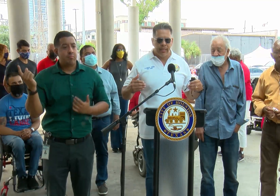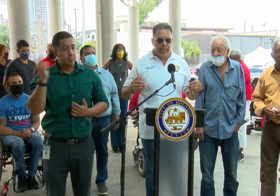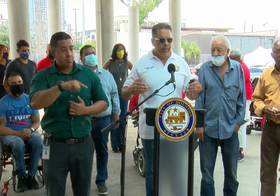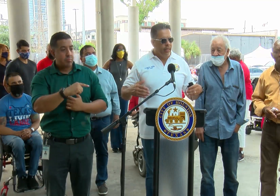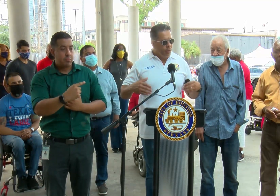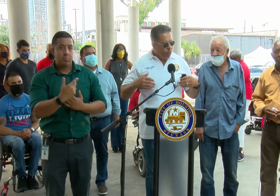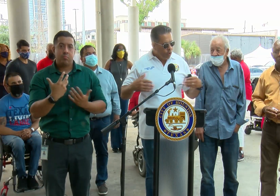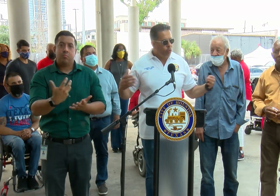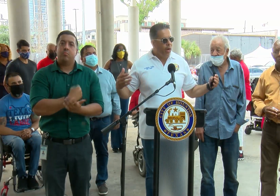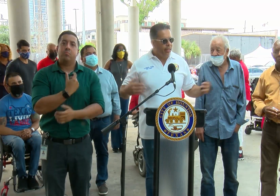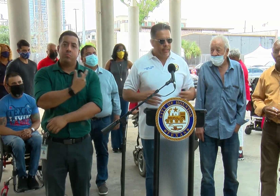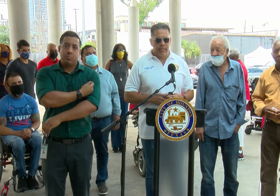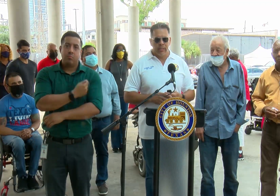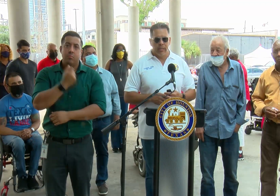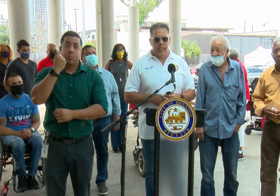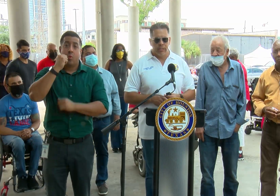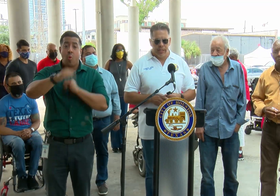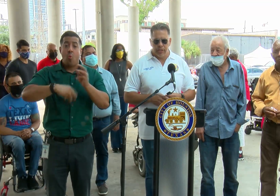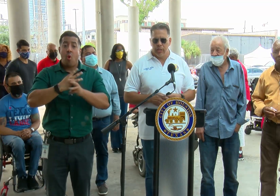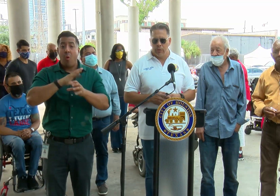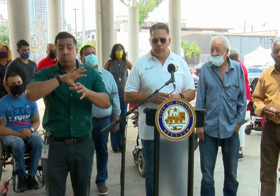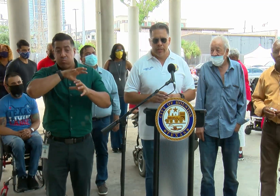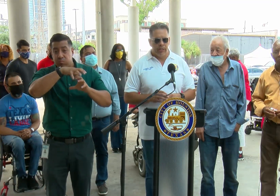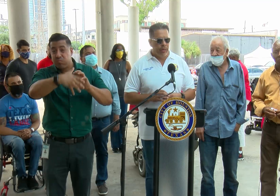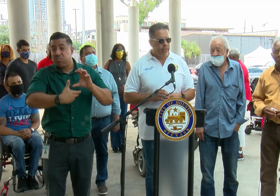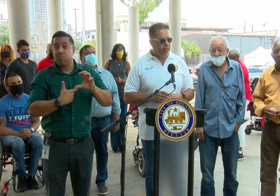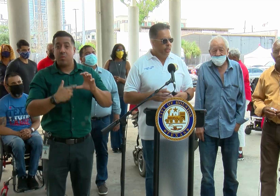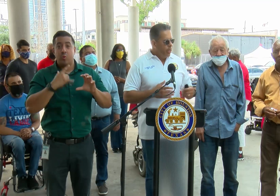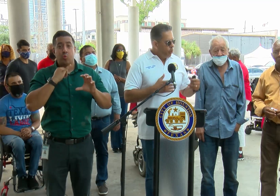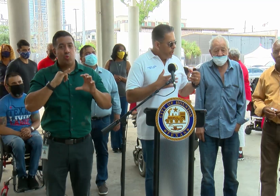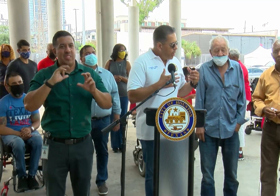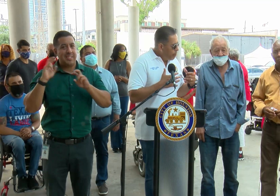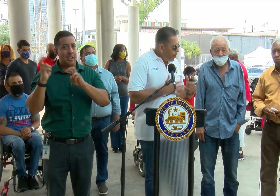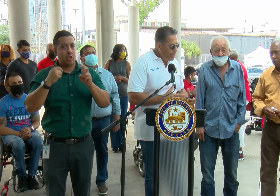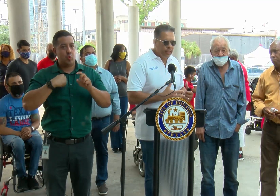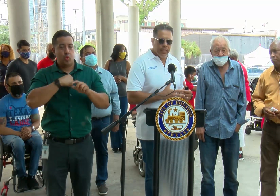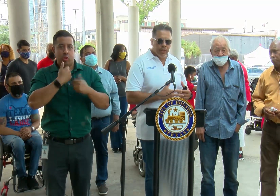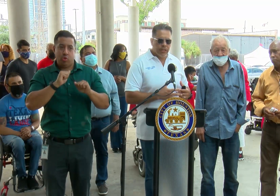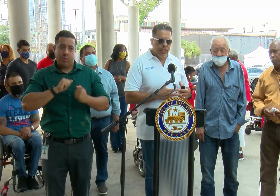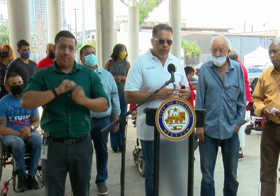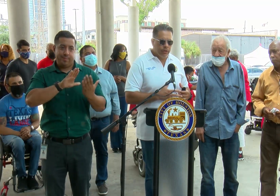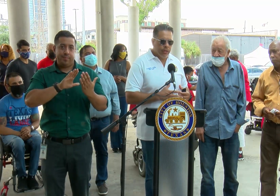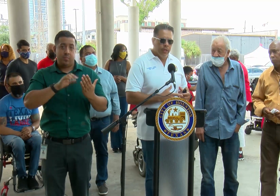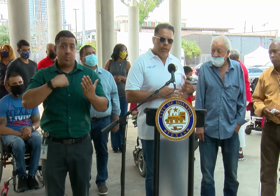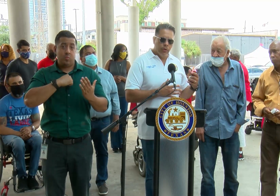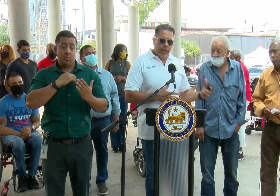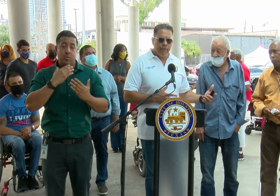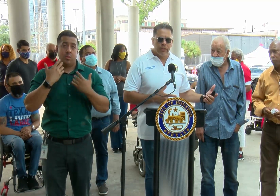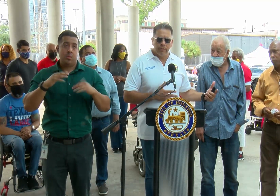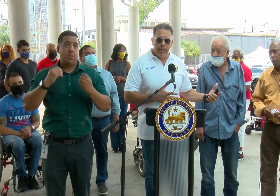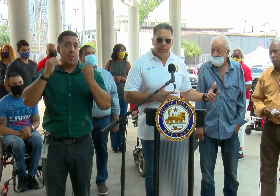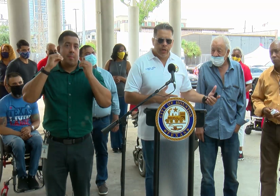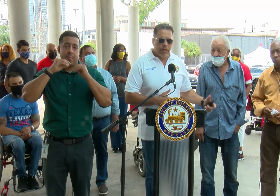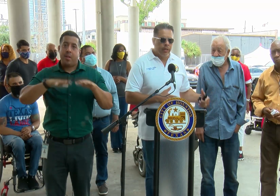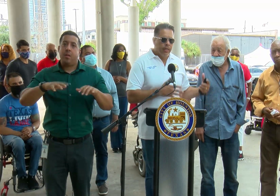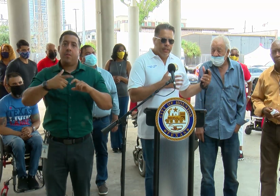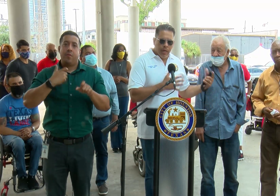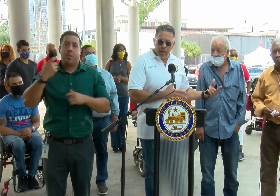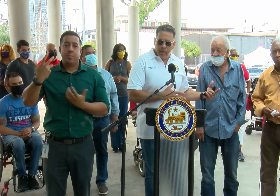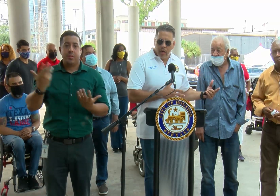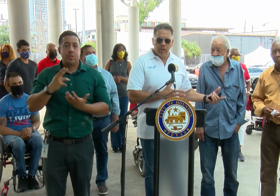get vaccinated. Worldwide, this is an issue that we're trying to address. We are blessed here in the city of Houston through the efforts of Mayor